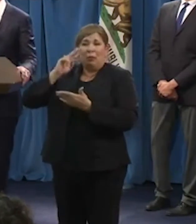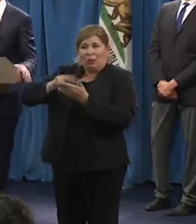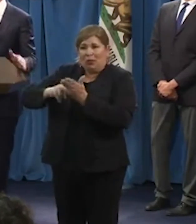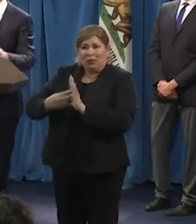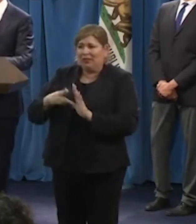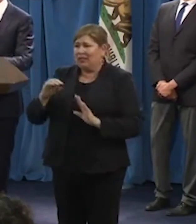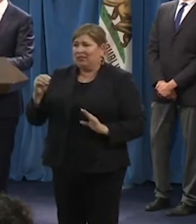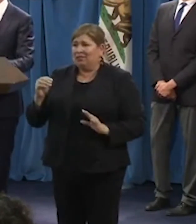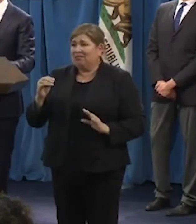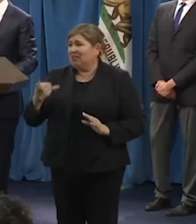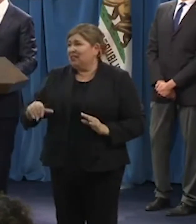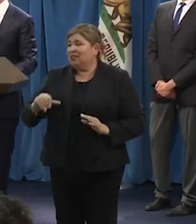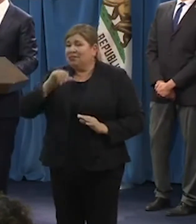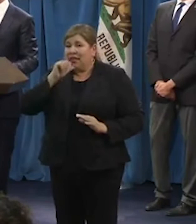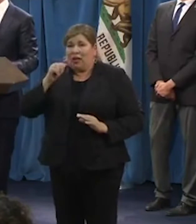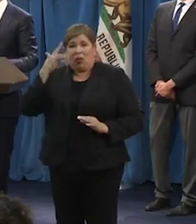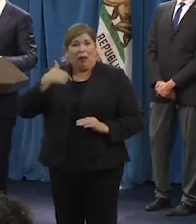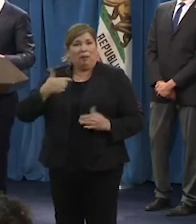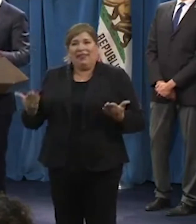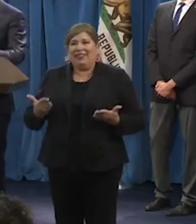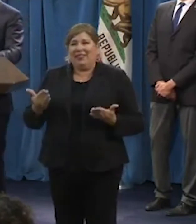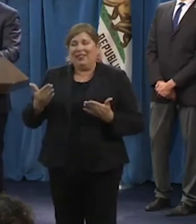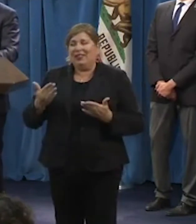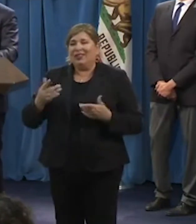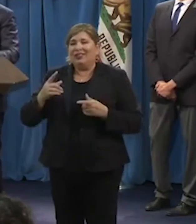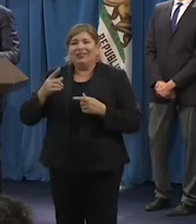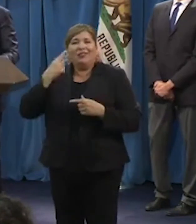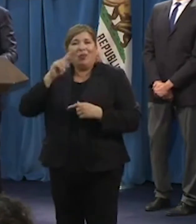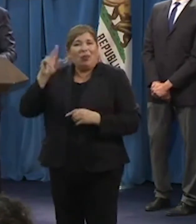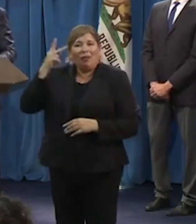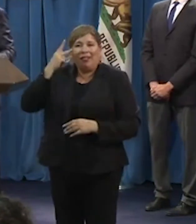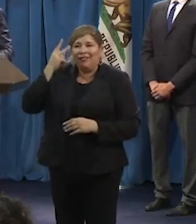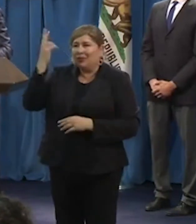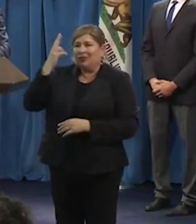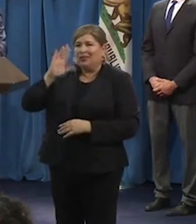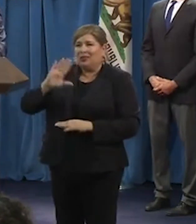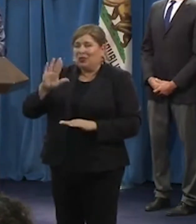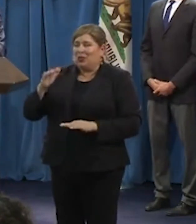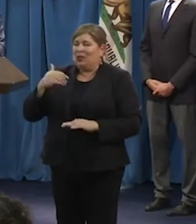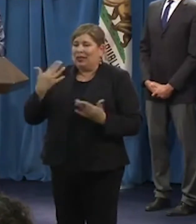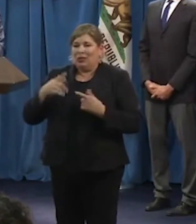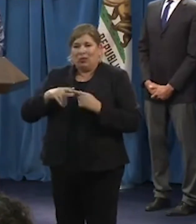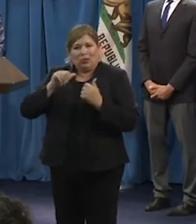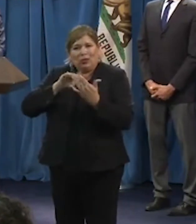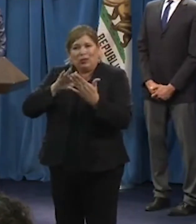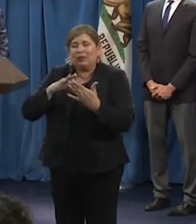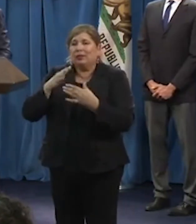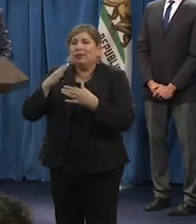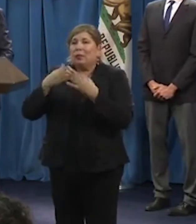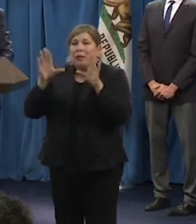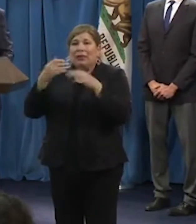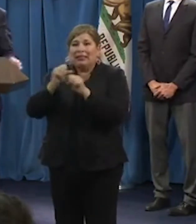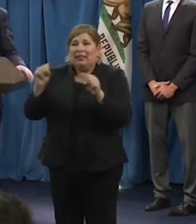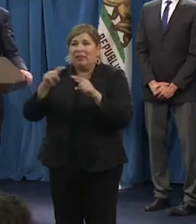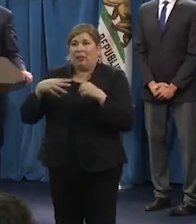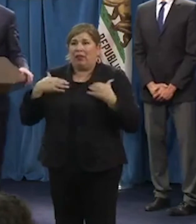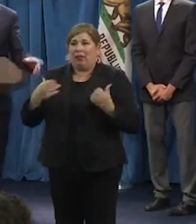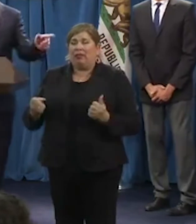And I'm not here to solve for politics. I'm here to solve for public safety and public health.